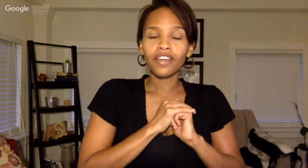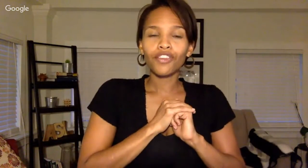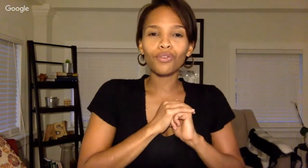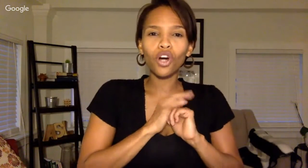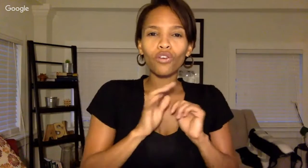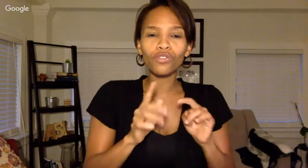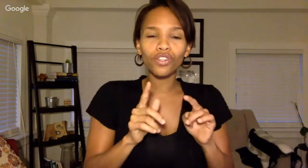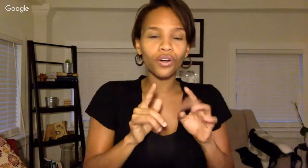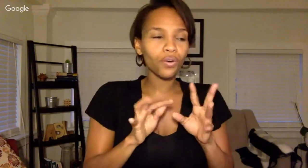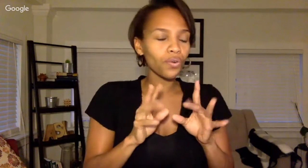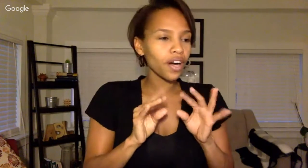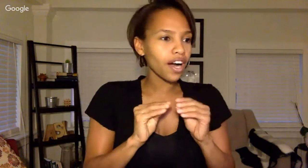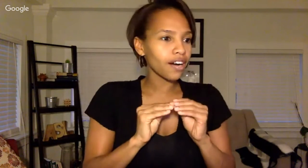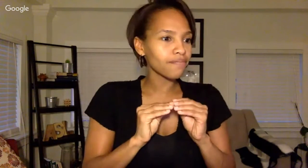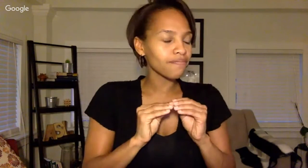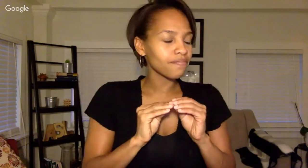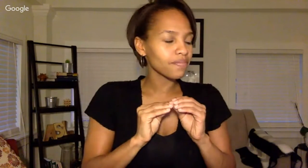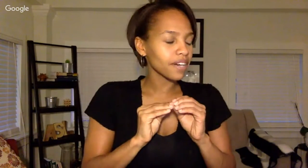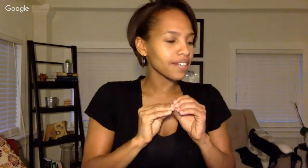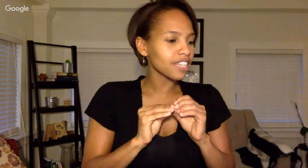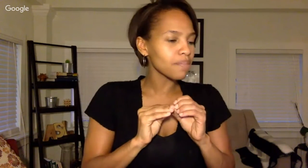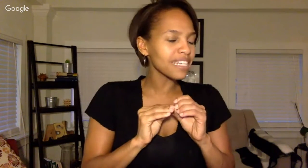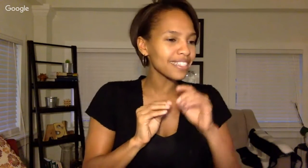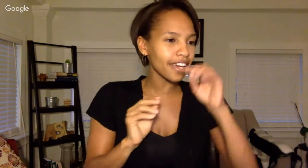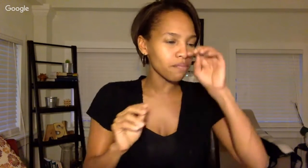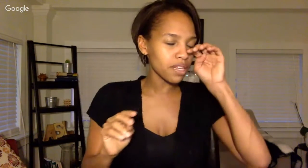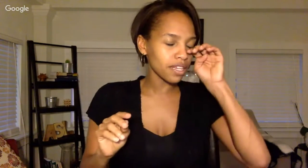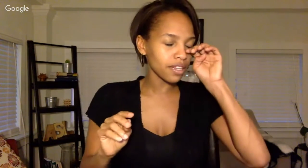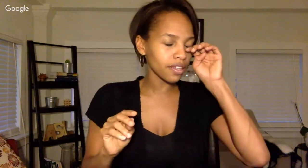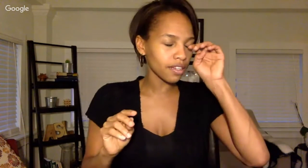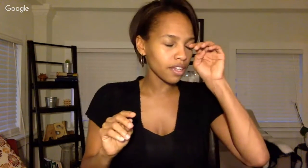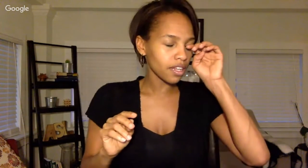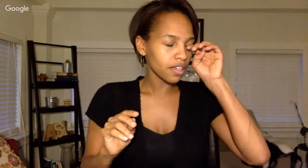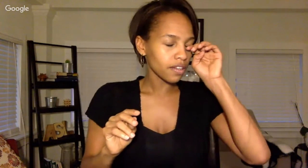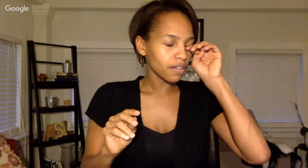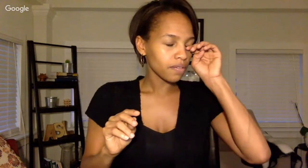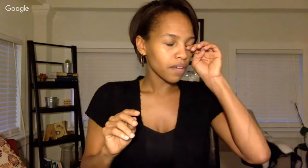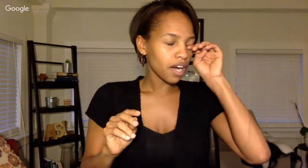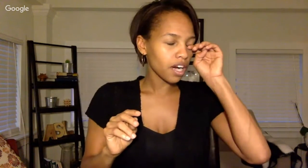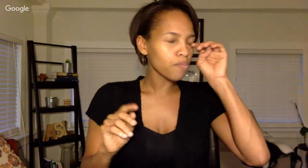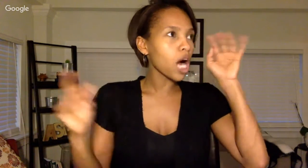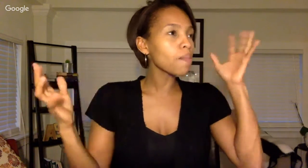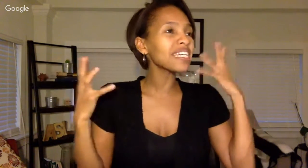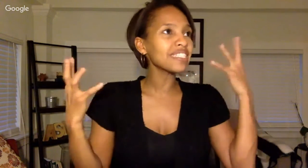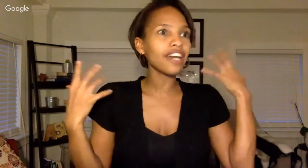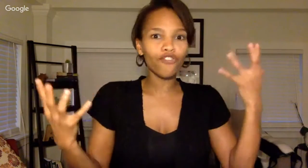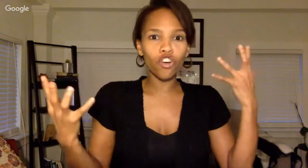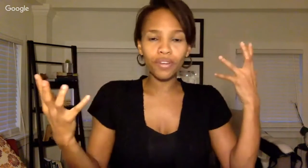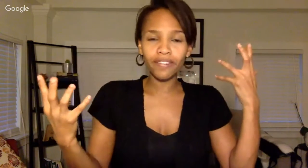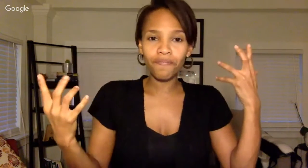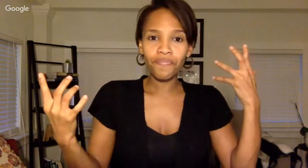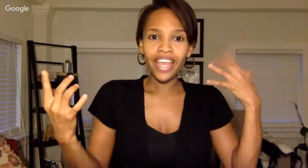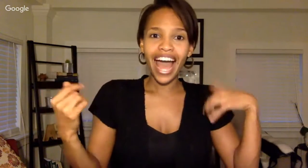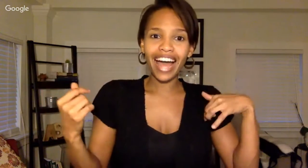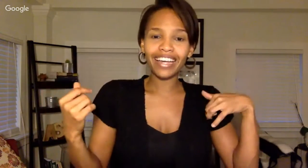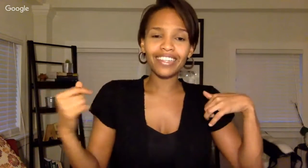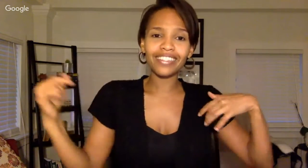There's also, somebody sent me, a prominent deaf woman had this